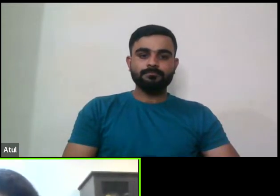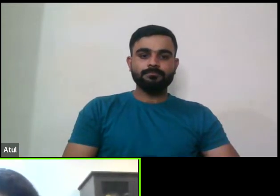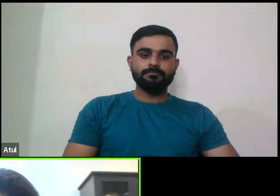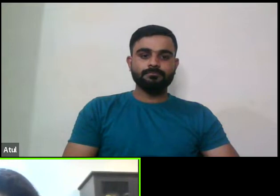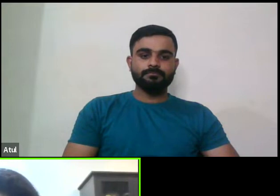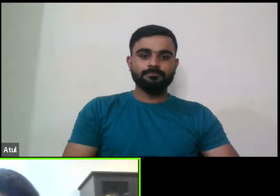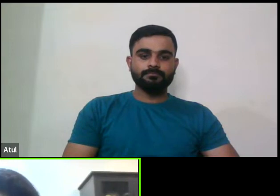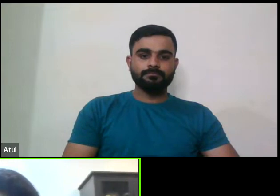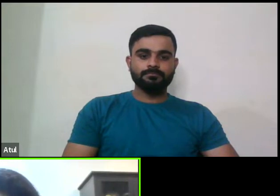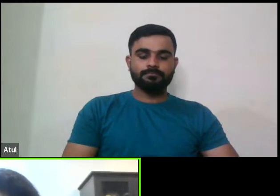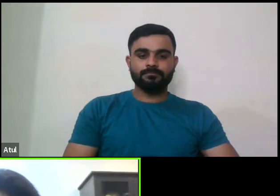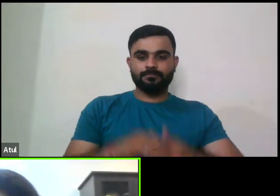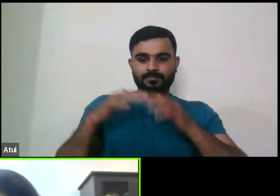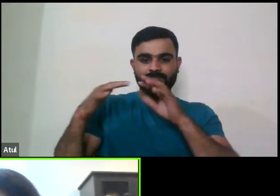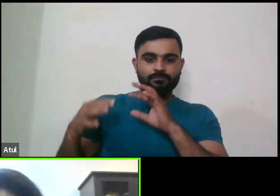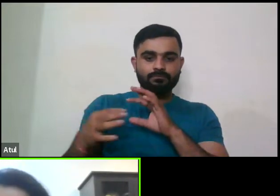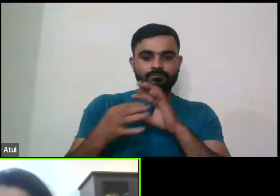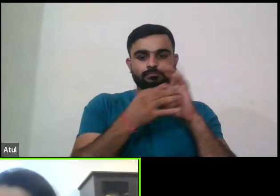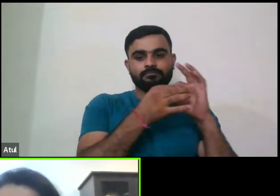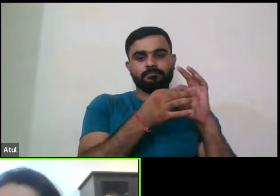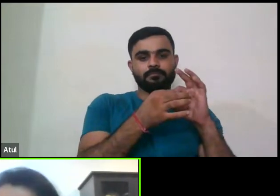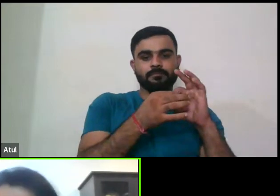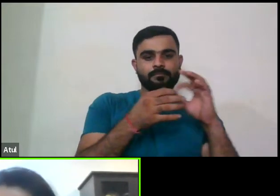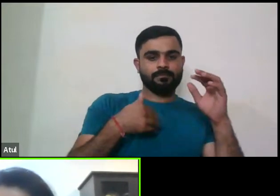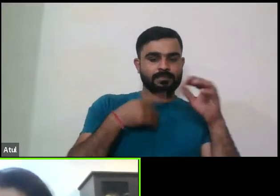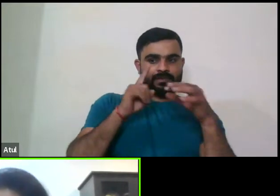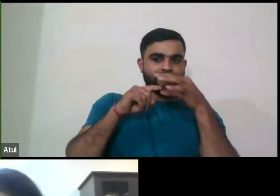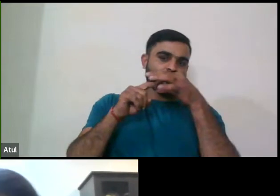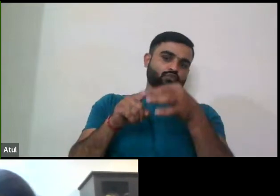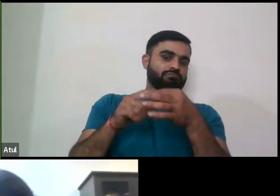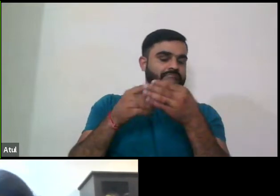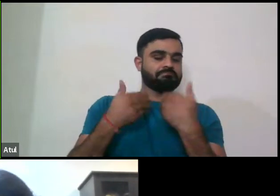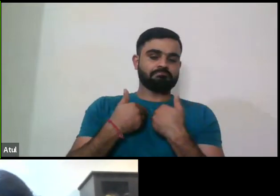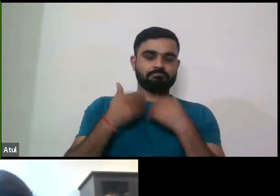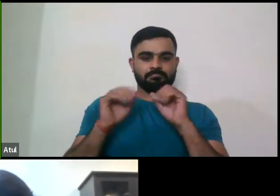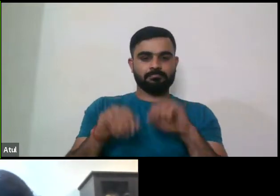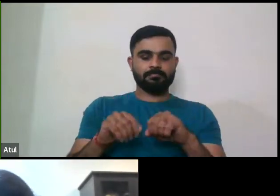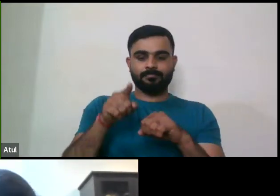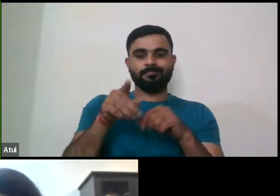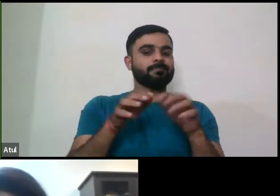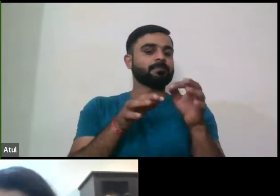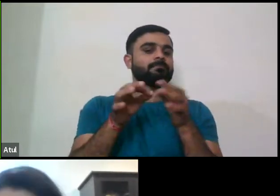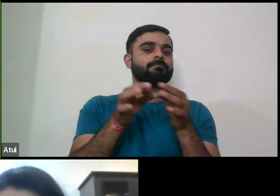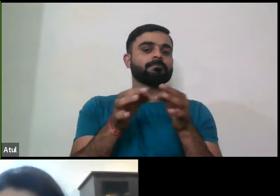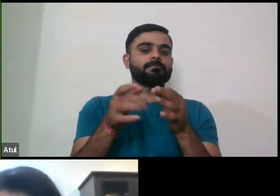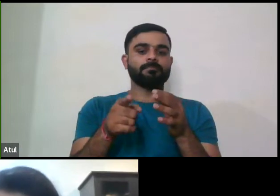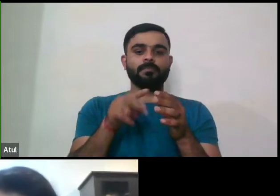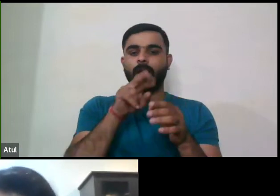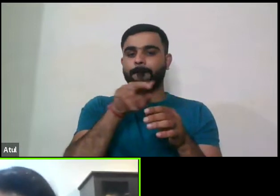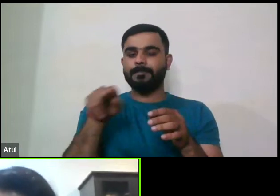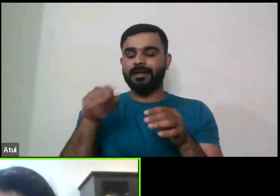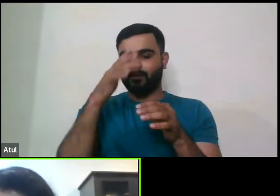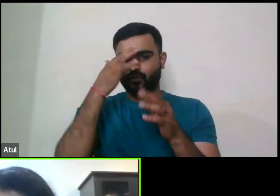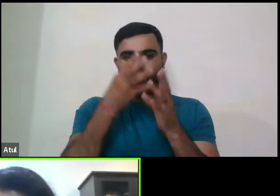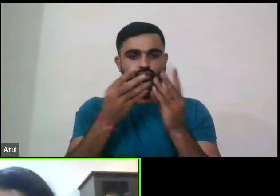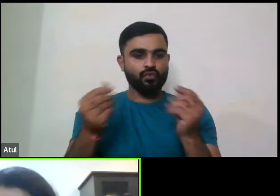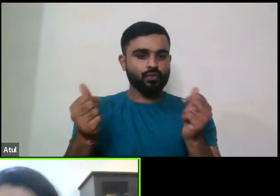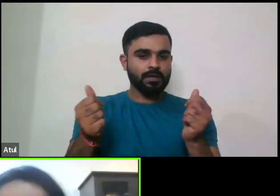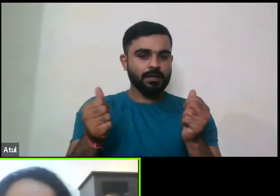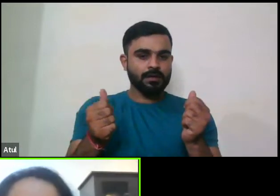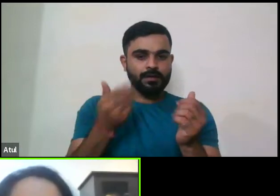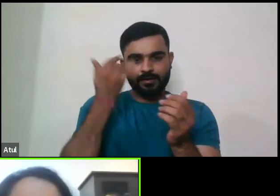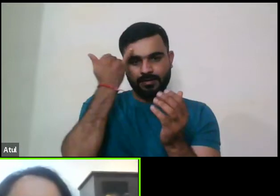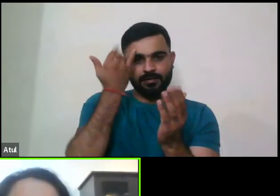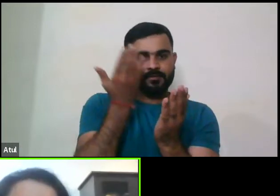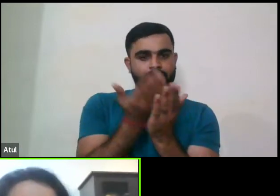th- connected to that, then I have a question for you, right? If Hmm. given that the range of solutions that you